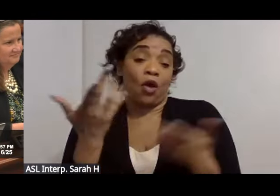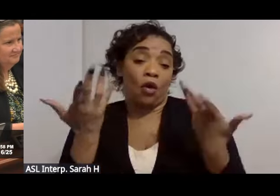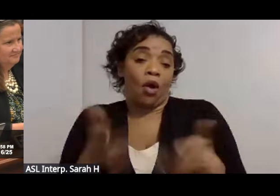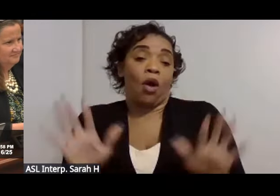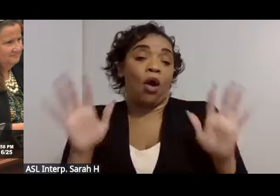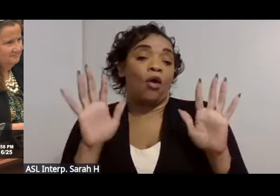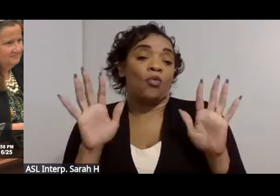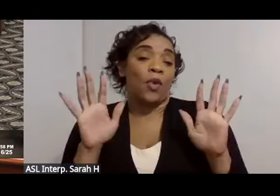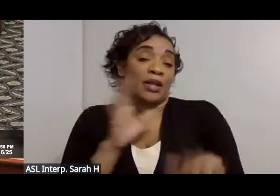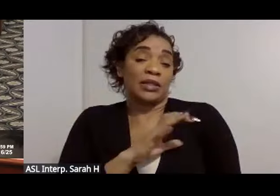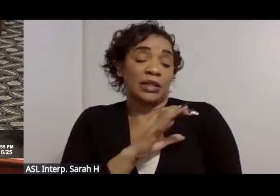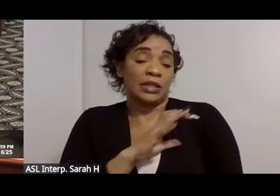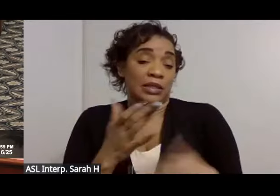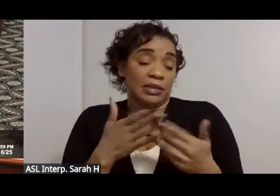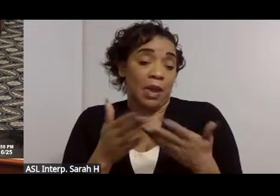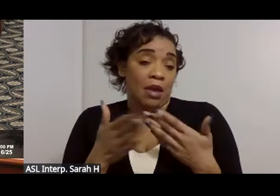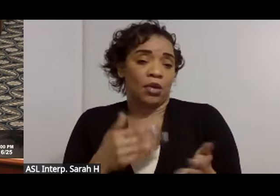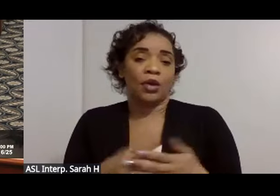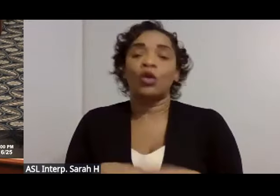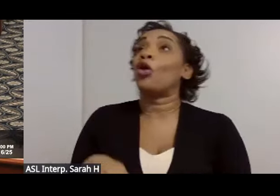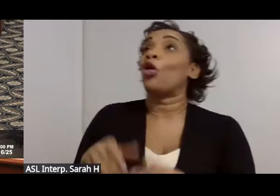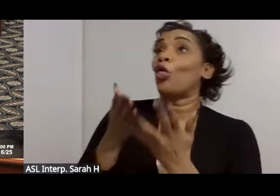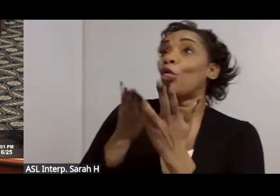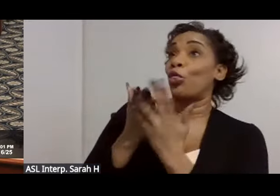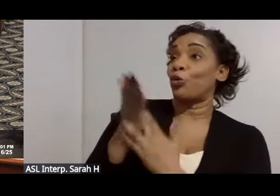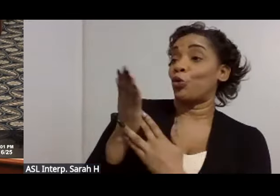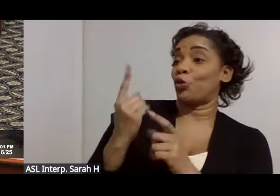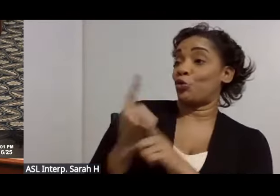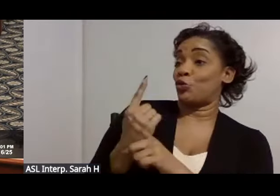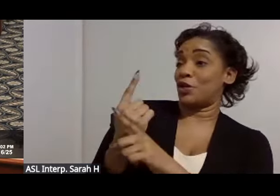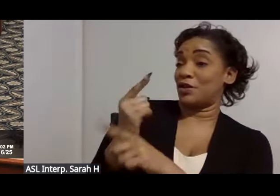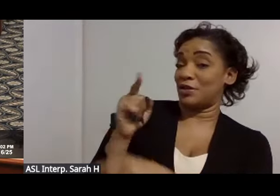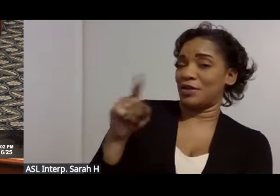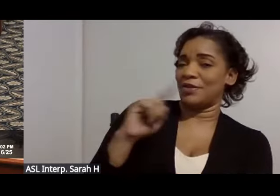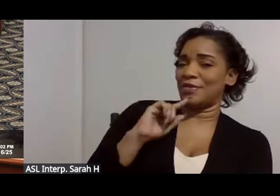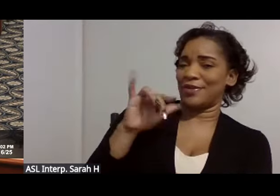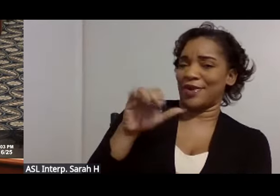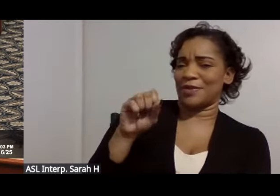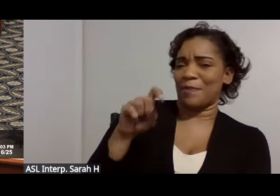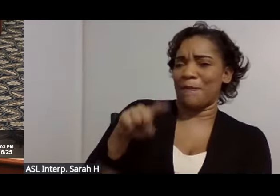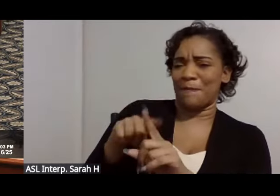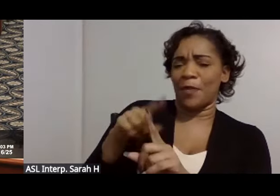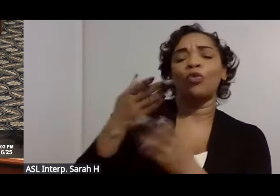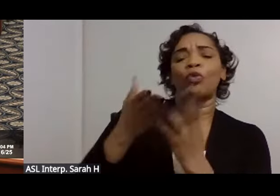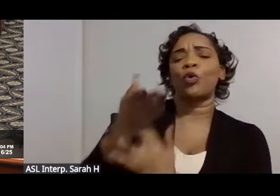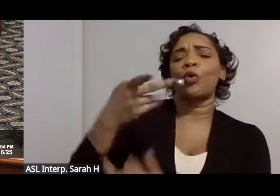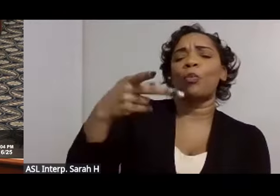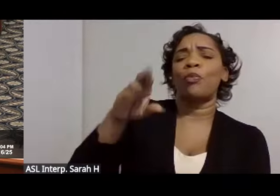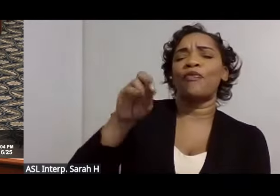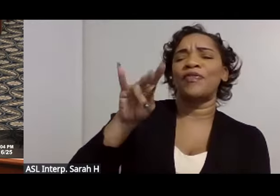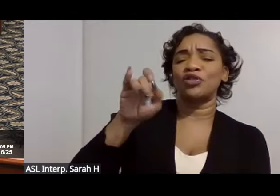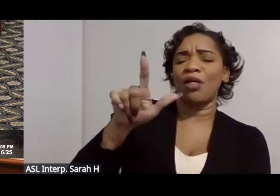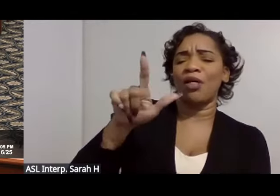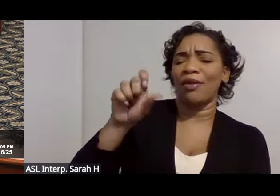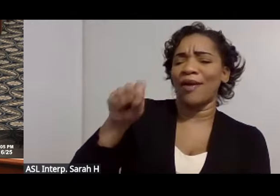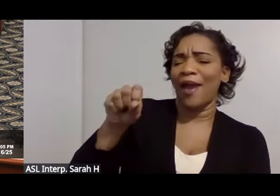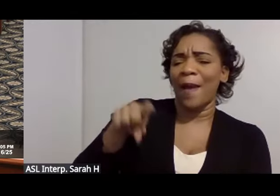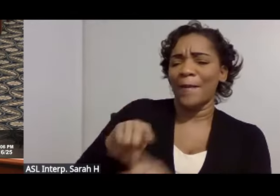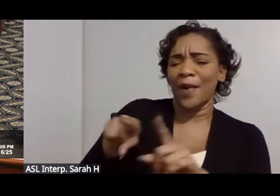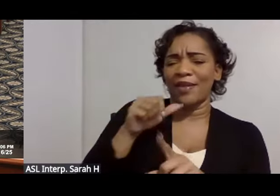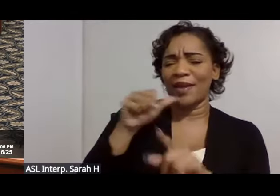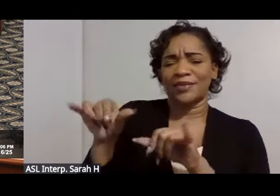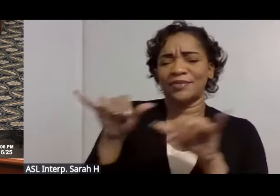Through the provisional ballot process, yes, but that's not, has nothing to do with the potential inconsistency in the registration process, which was the